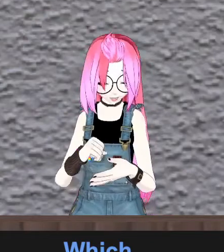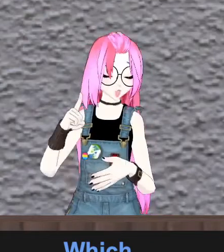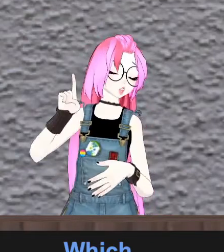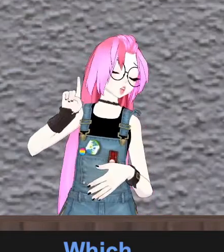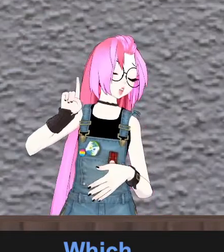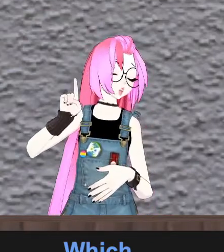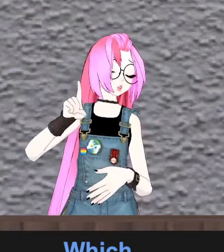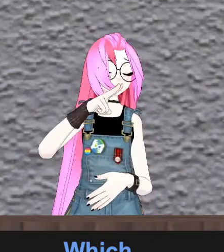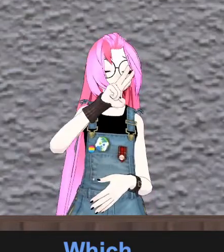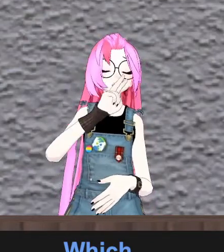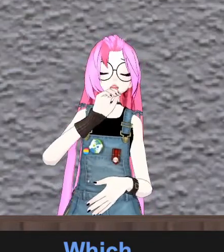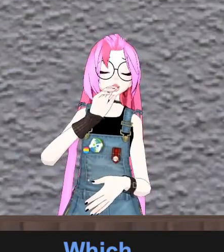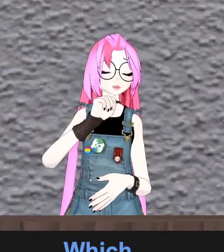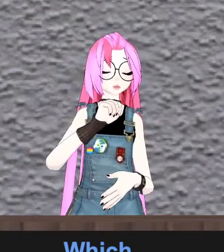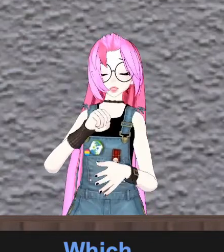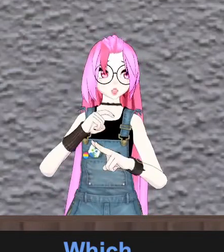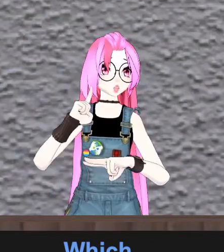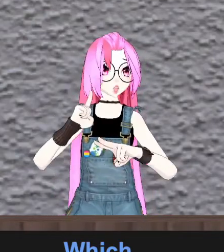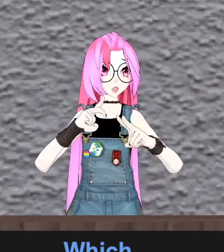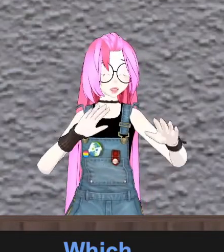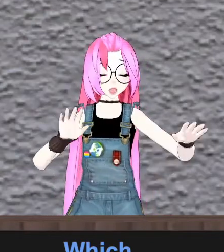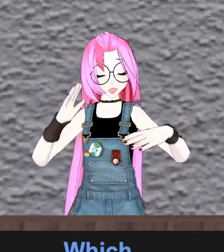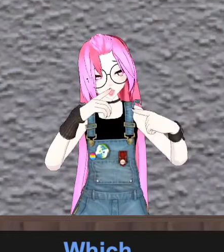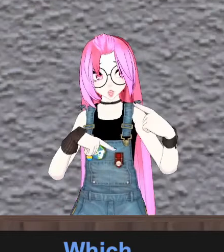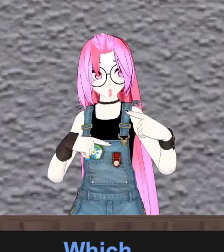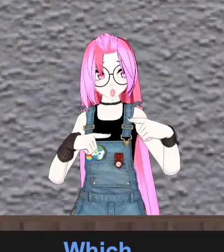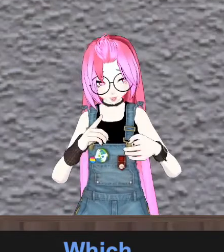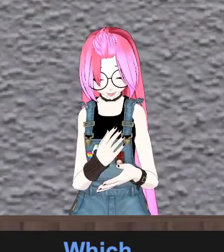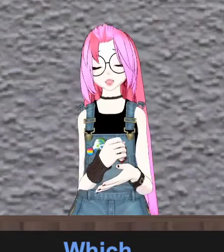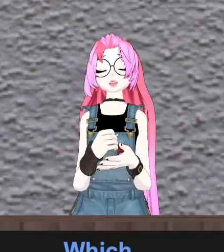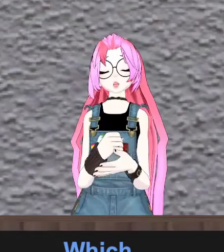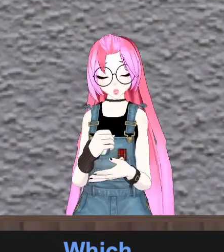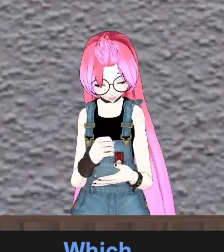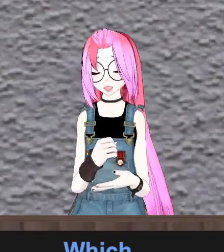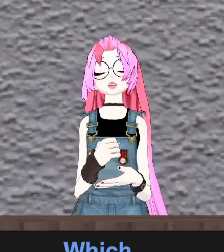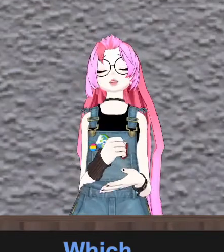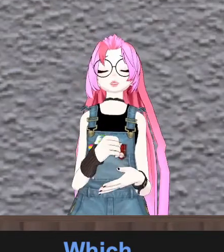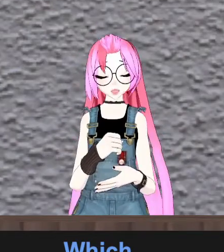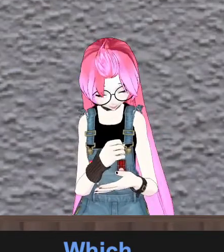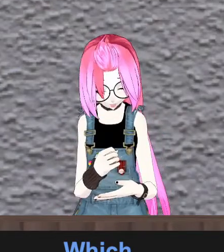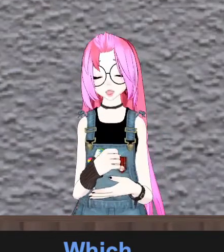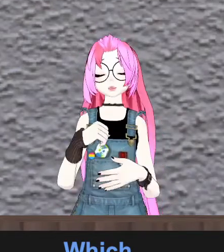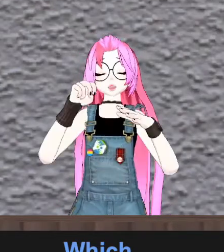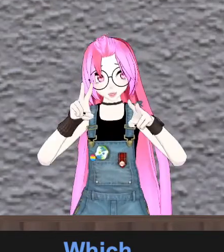still hear the teacher talking. But a deaf child can't do that. They need to continuously look up at